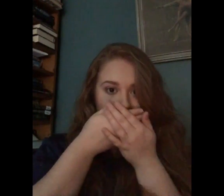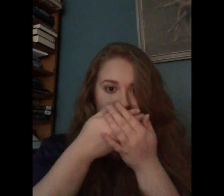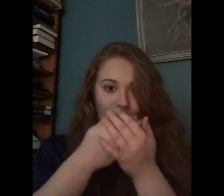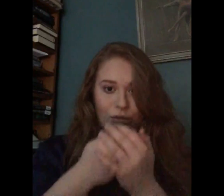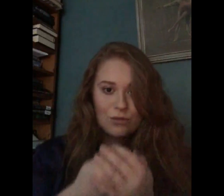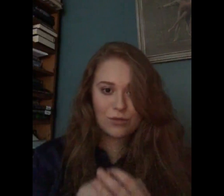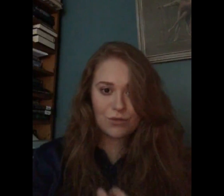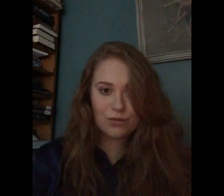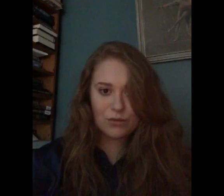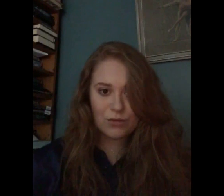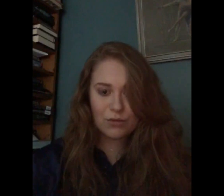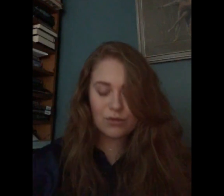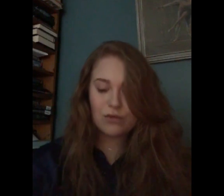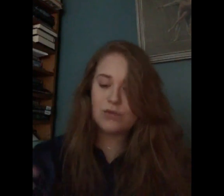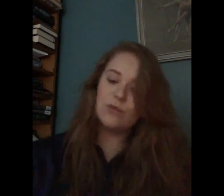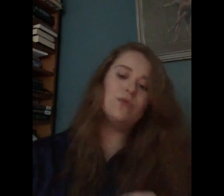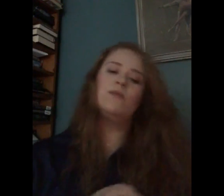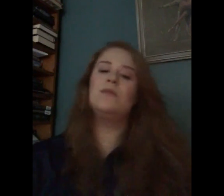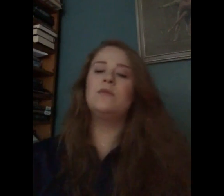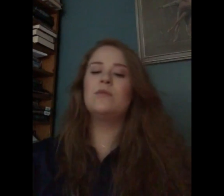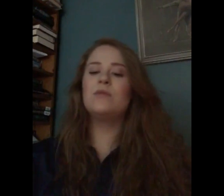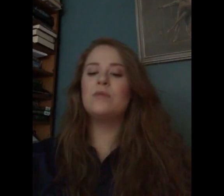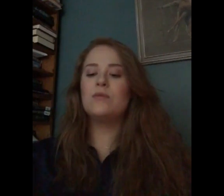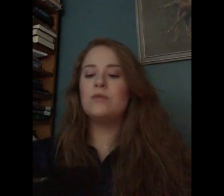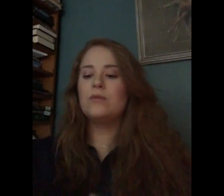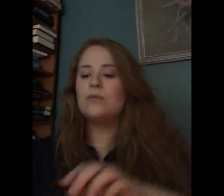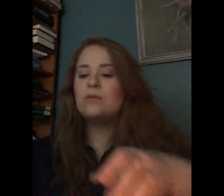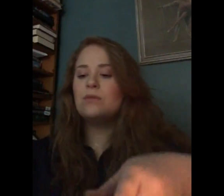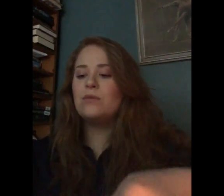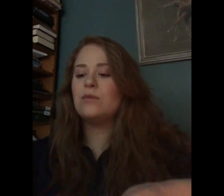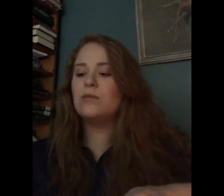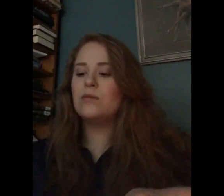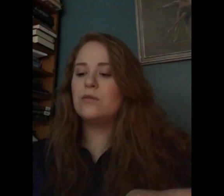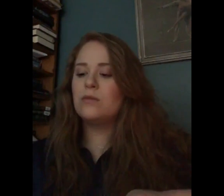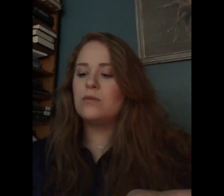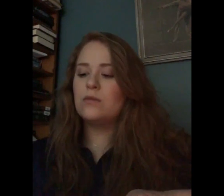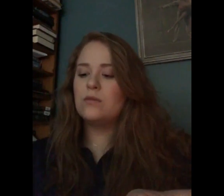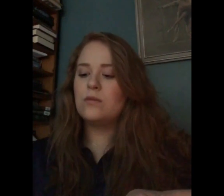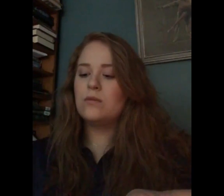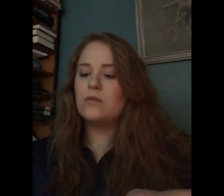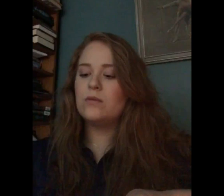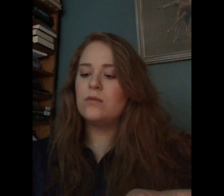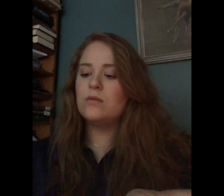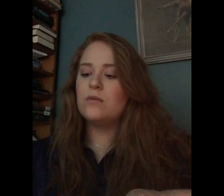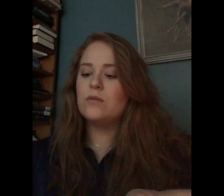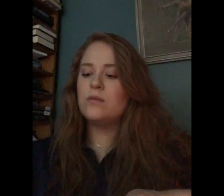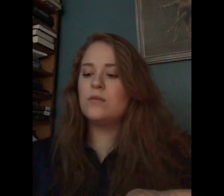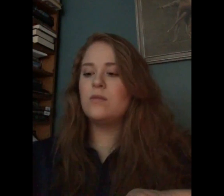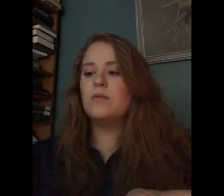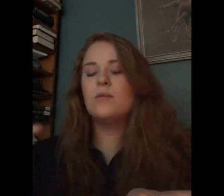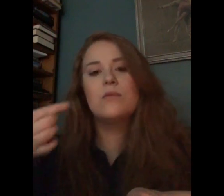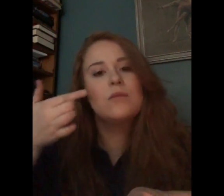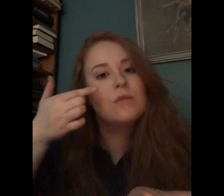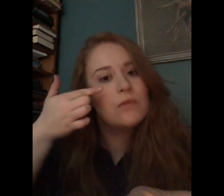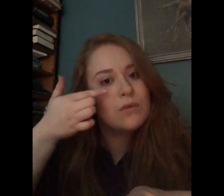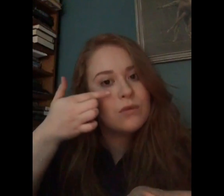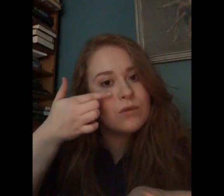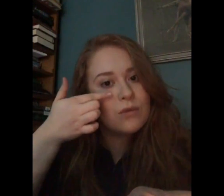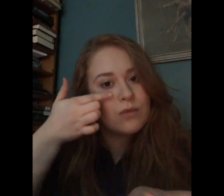I'm mother But I see the weather So I'm not gonna cover The